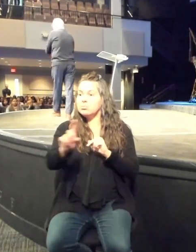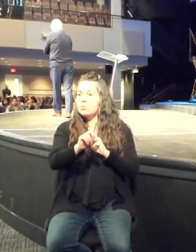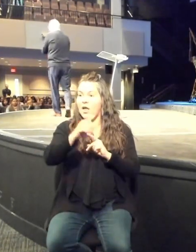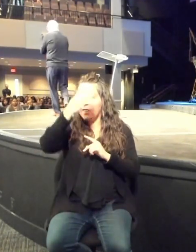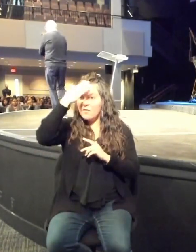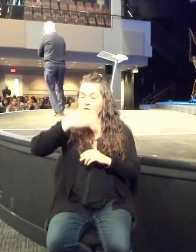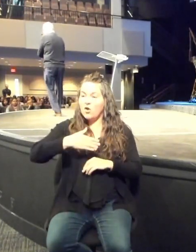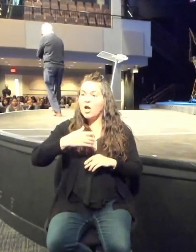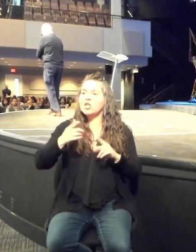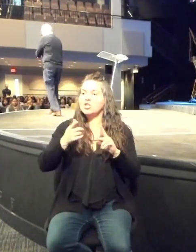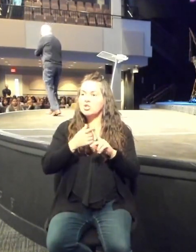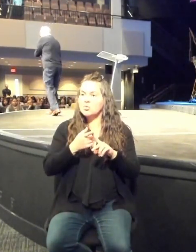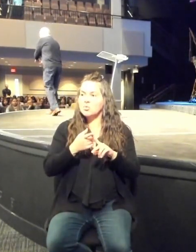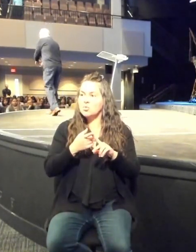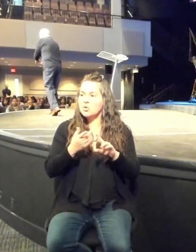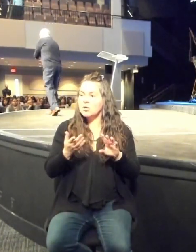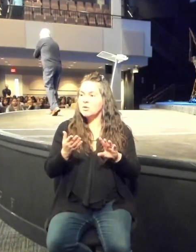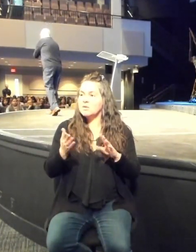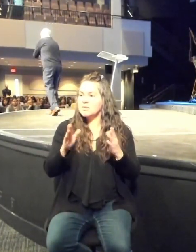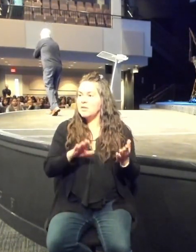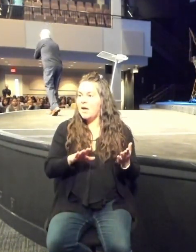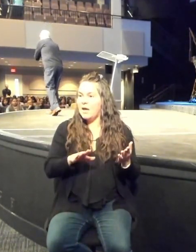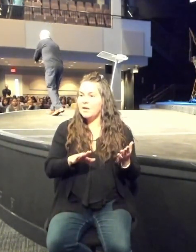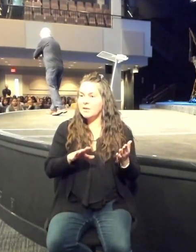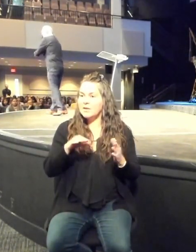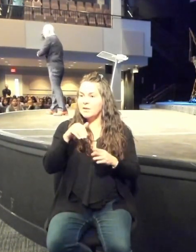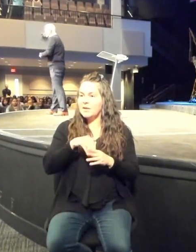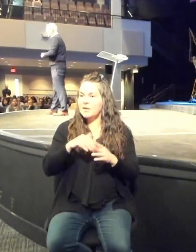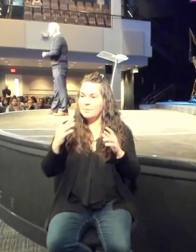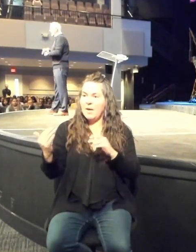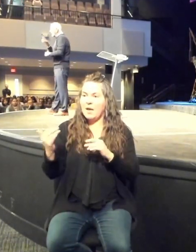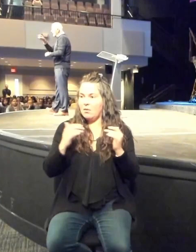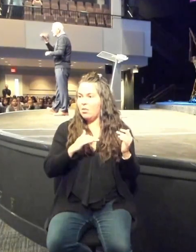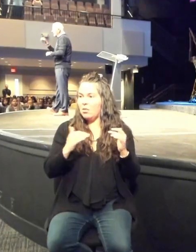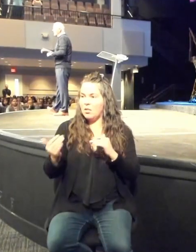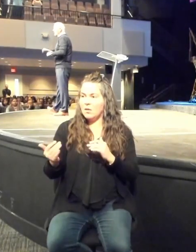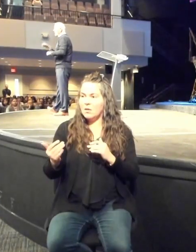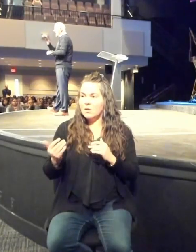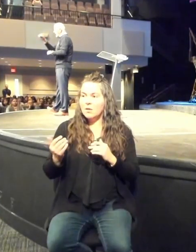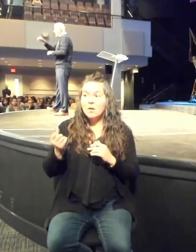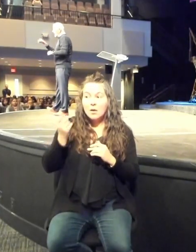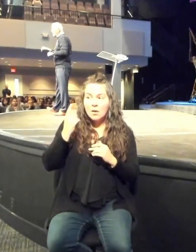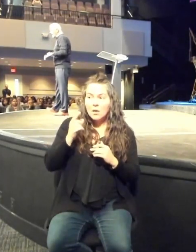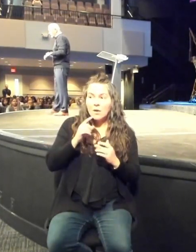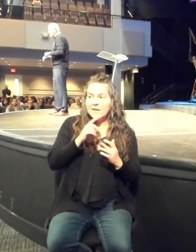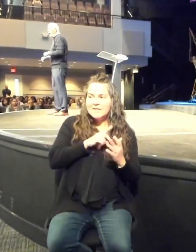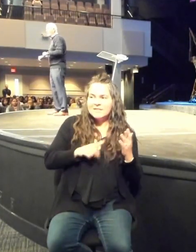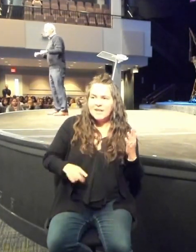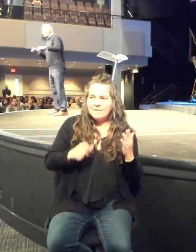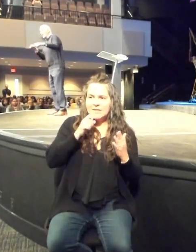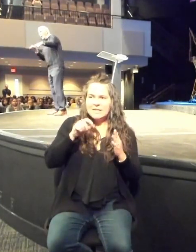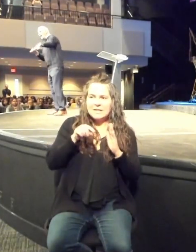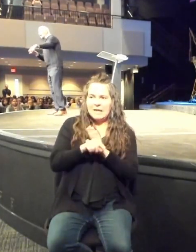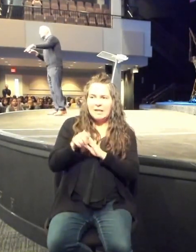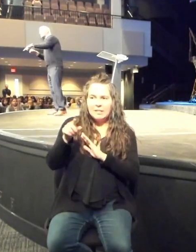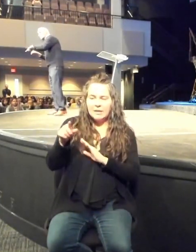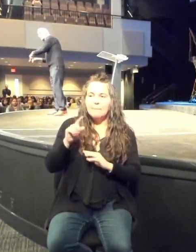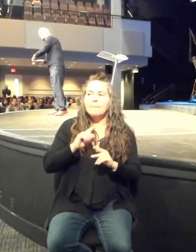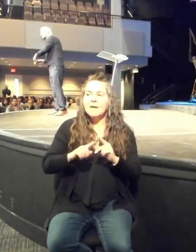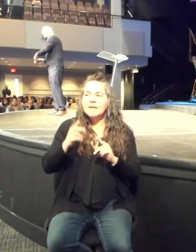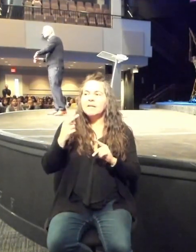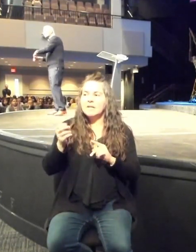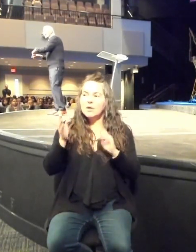arranges for Uriah, her husband, to be killed in battle. He didn't kill him himself, but he arranged